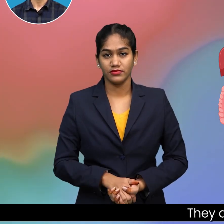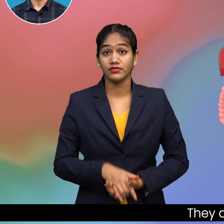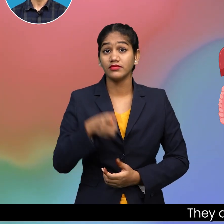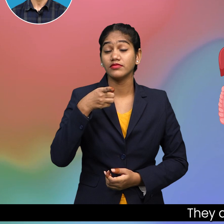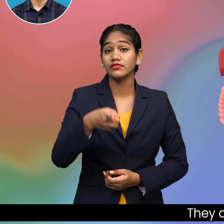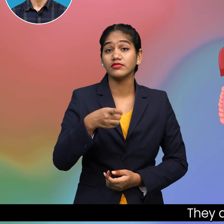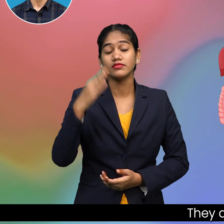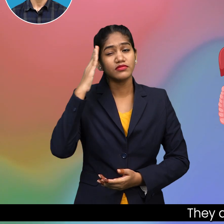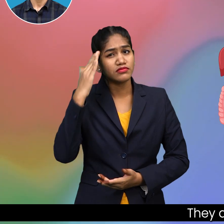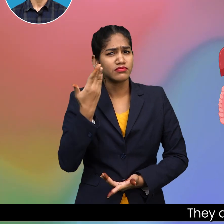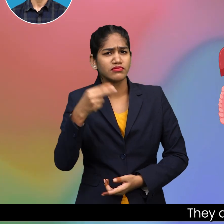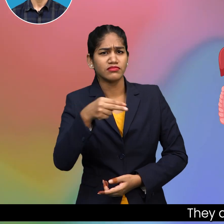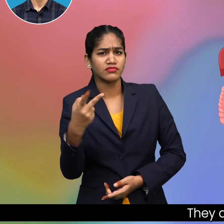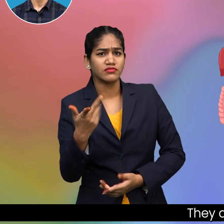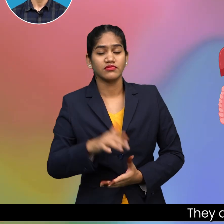They are known as